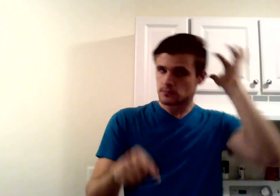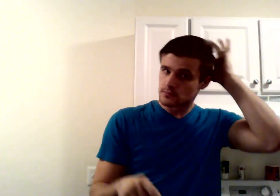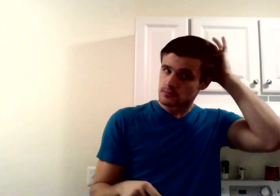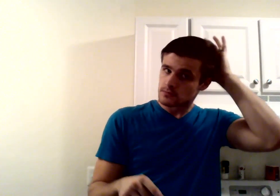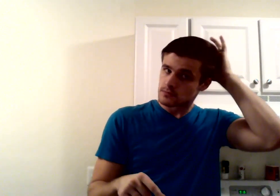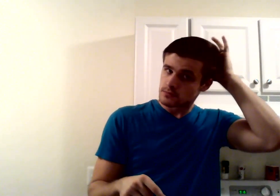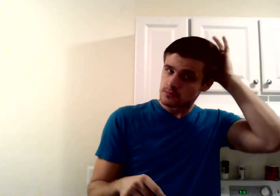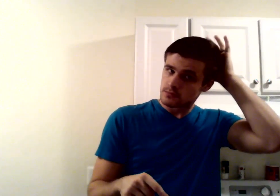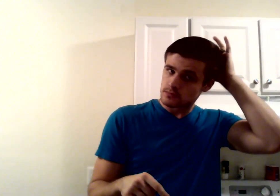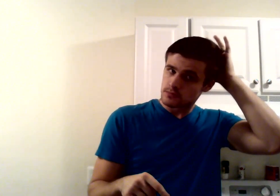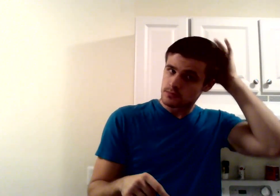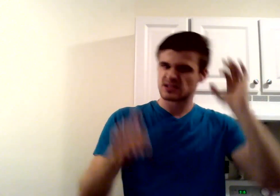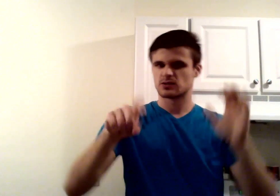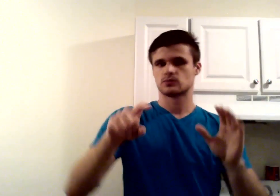Because I want to get the total number